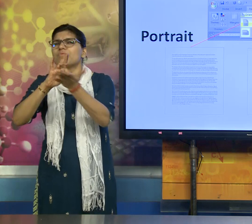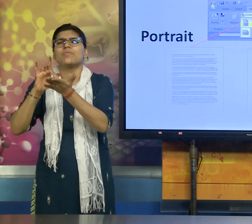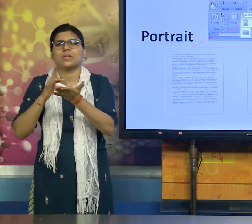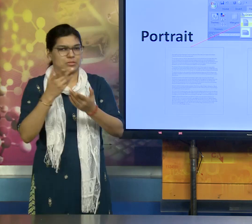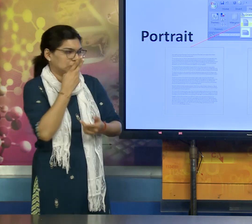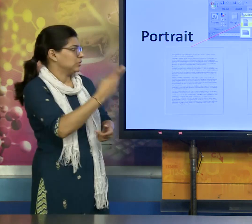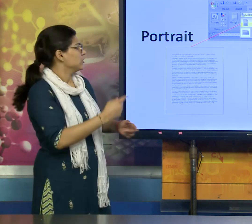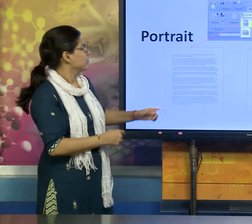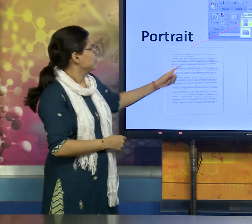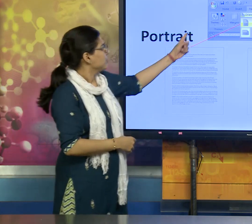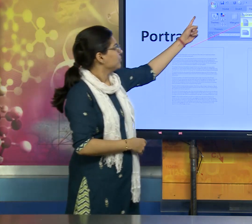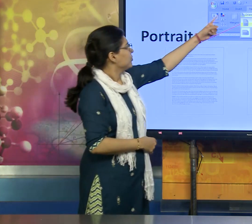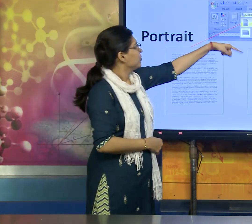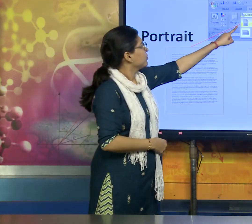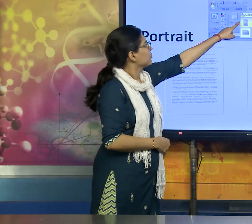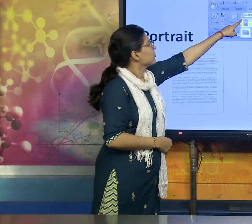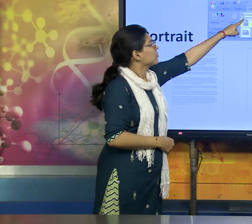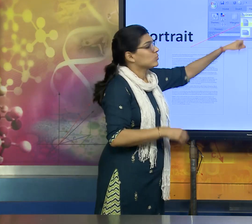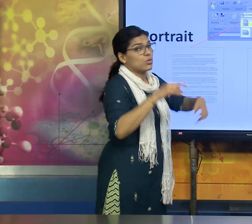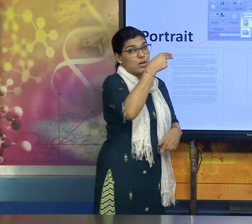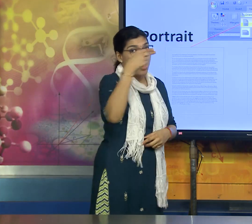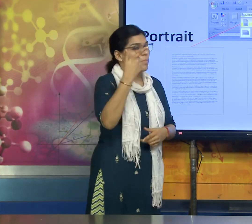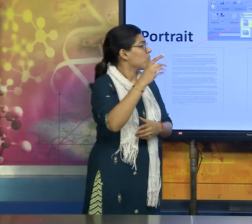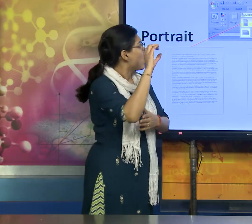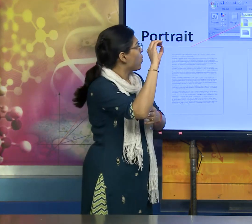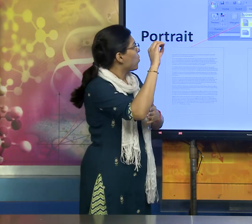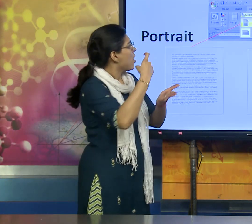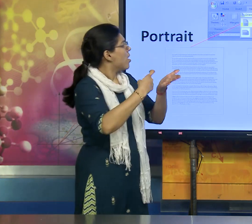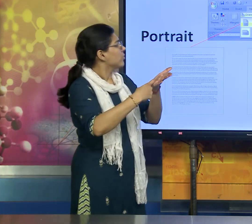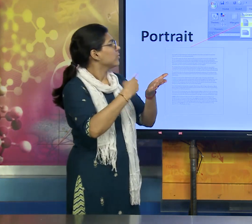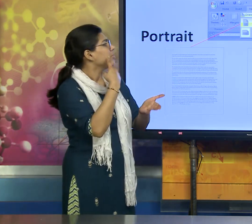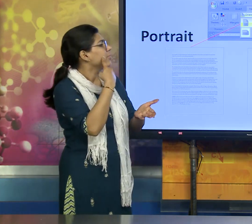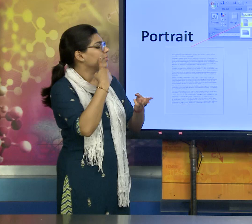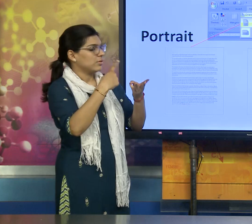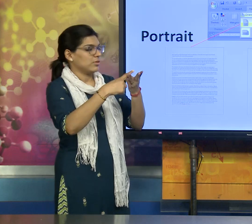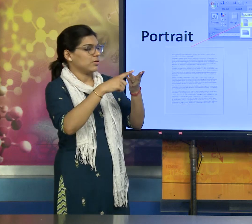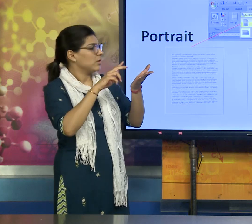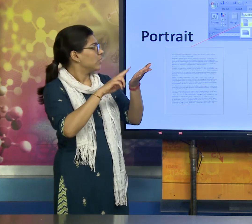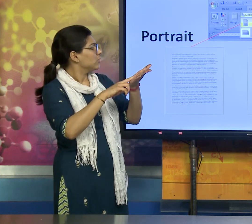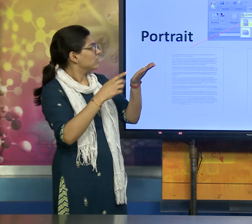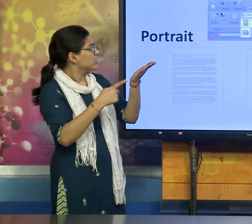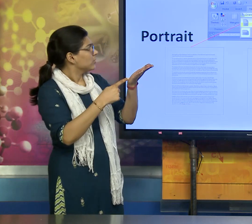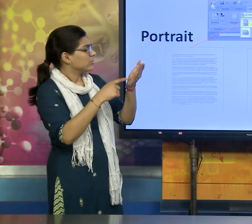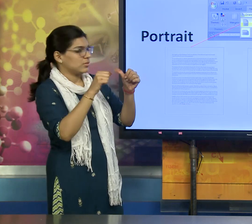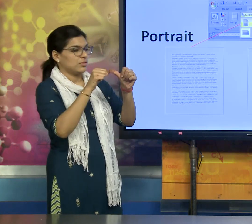Next is orientation. How you want your text to be,